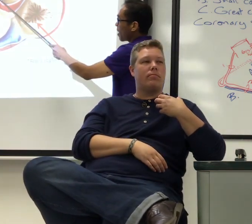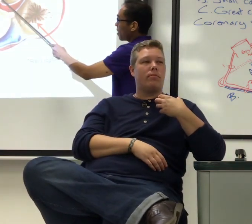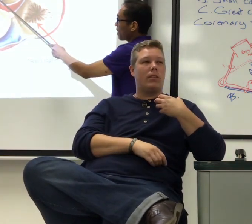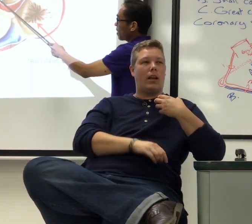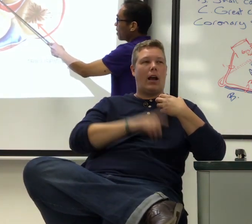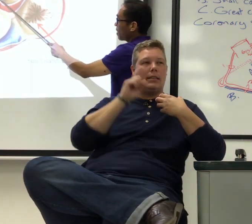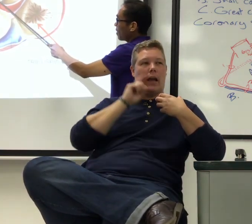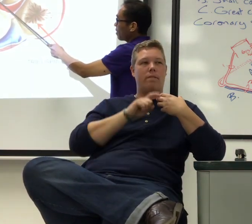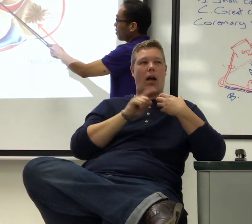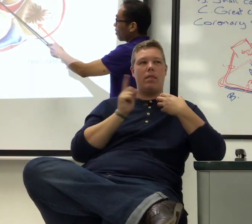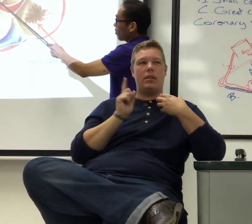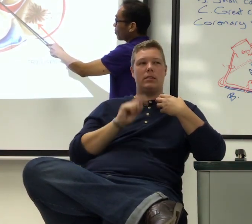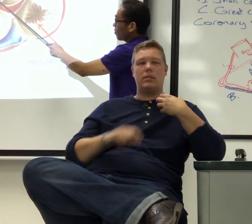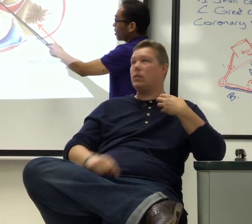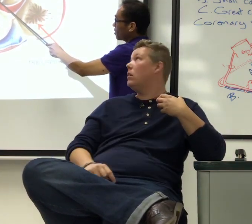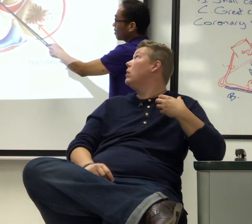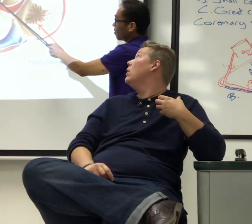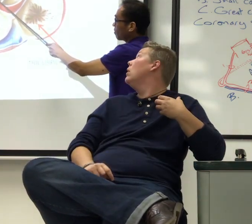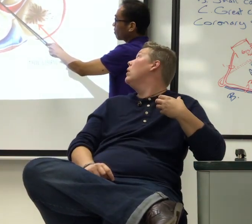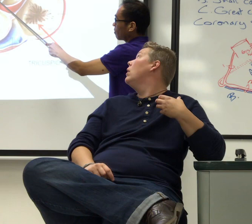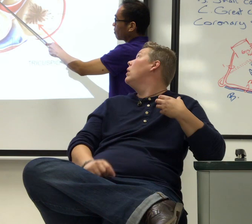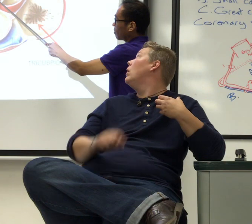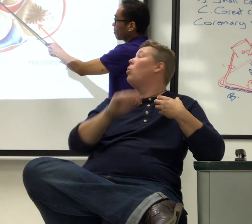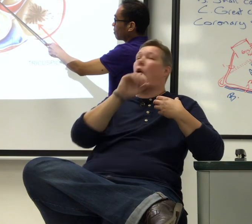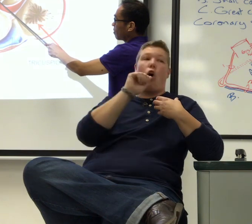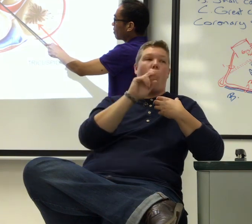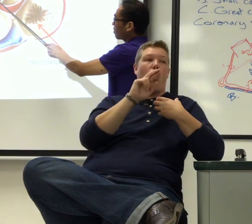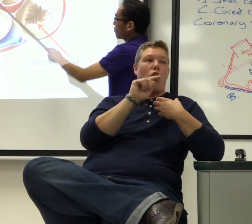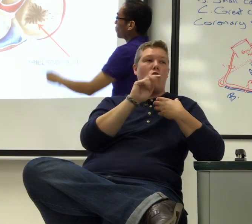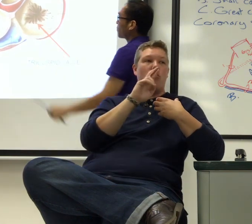Identify that artery right there.